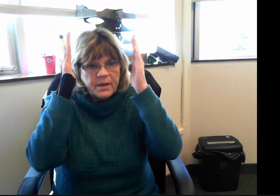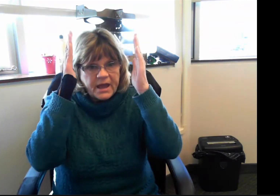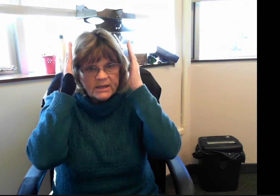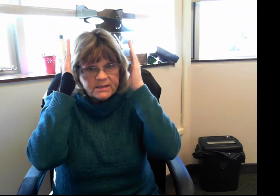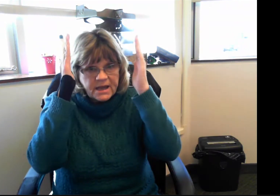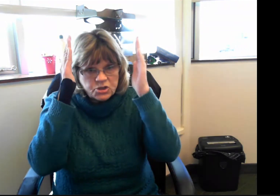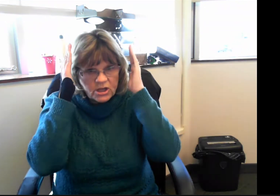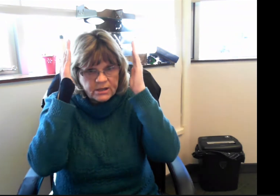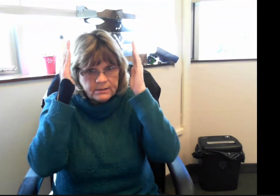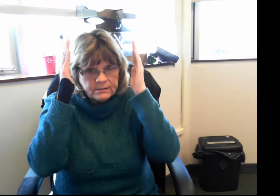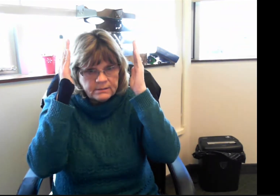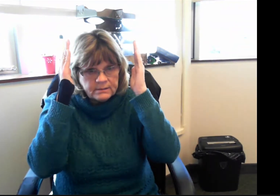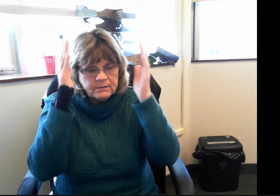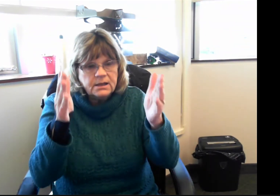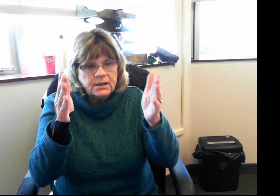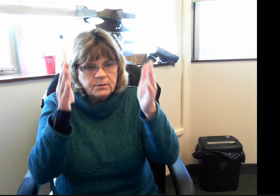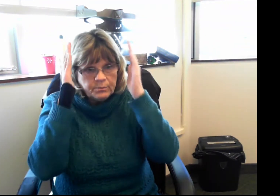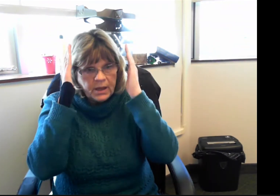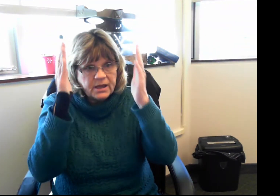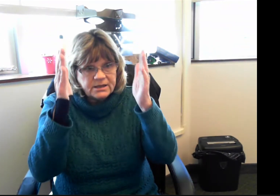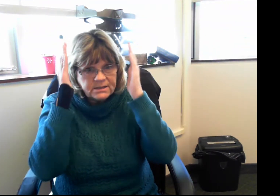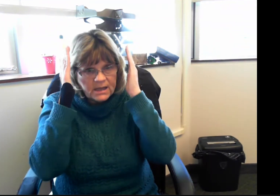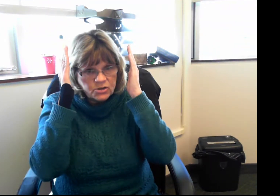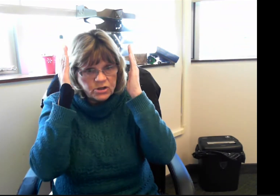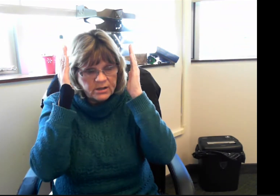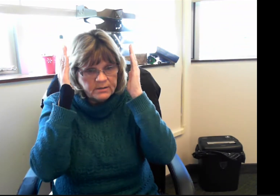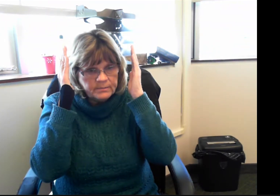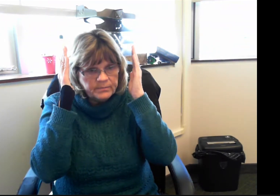Pay attention. Pay attention.